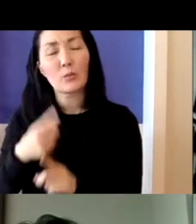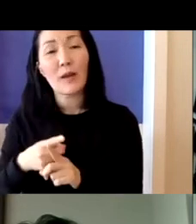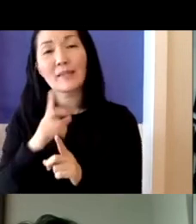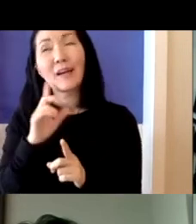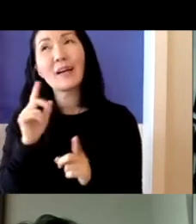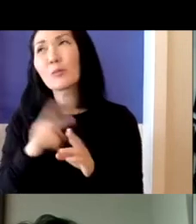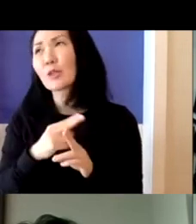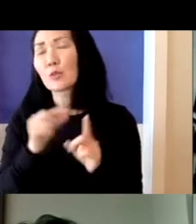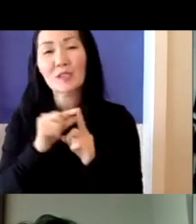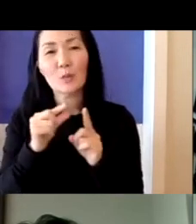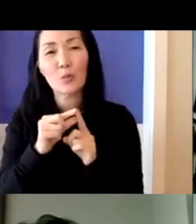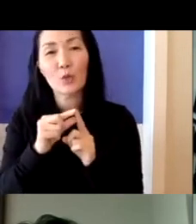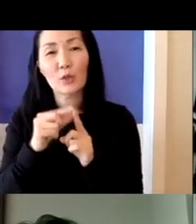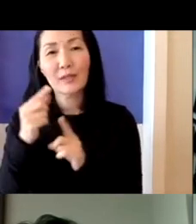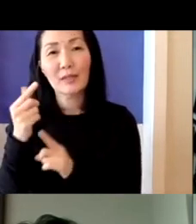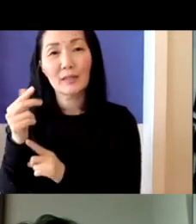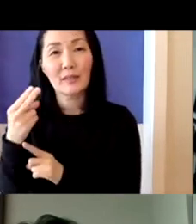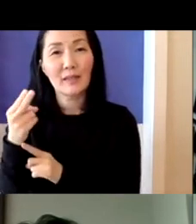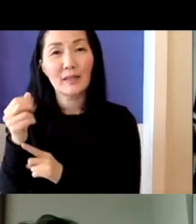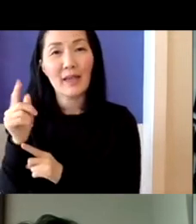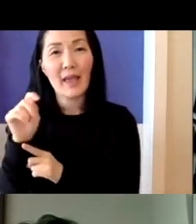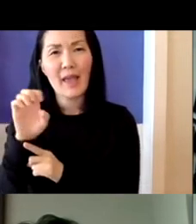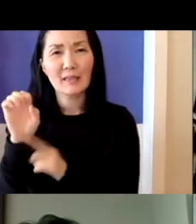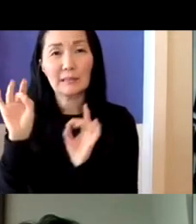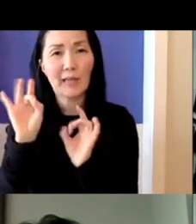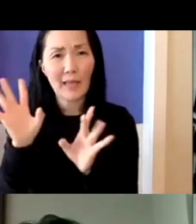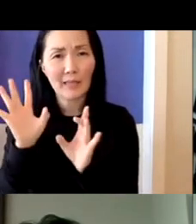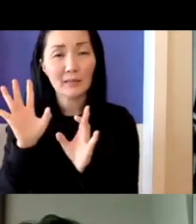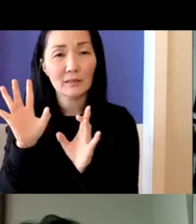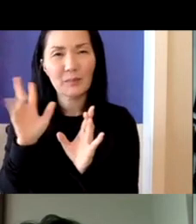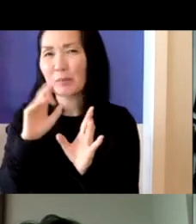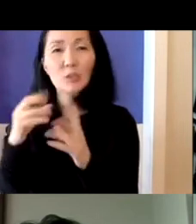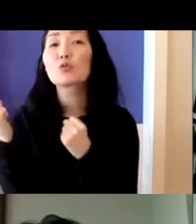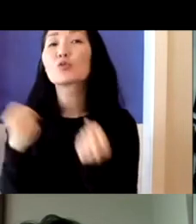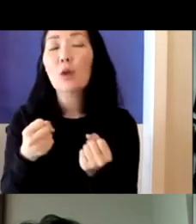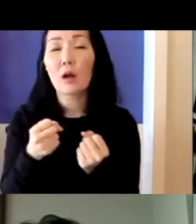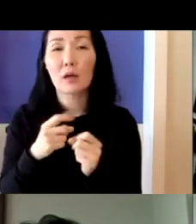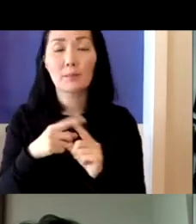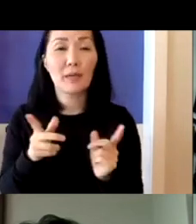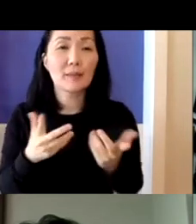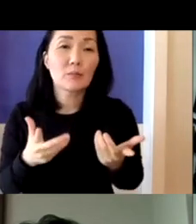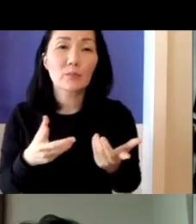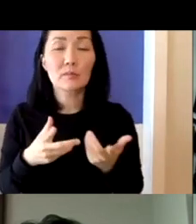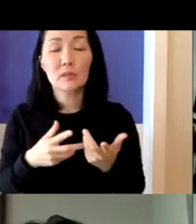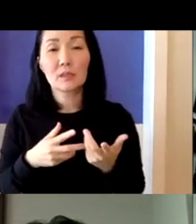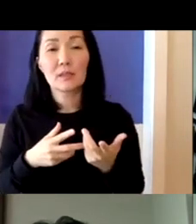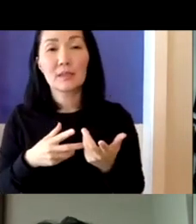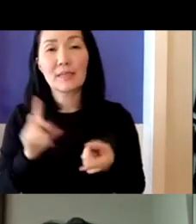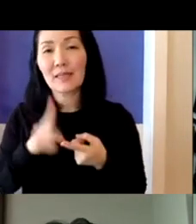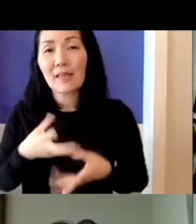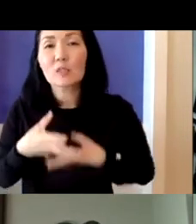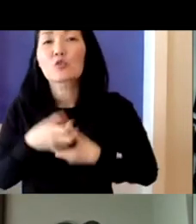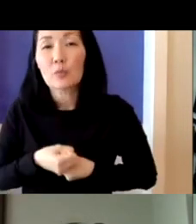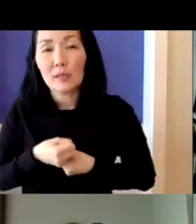word hate. I think it's a bit too strong, but there's a lot of distrust. Certainly we've seen an